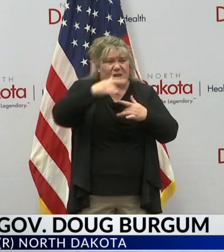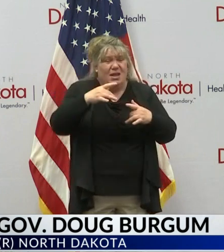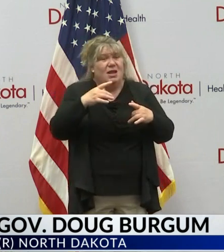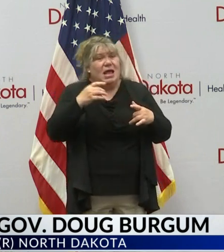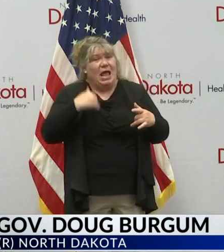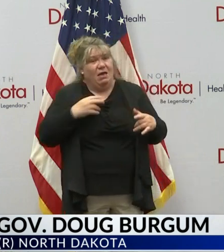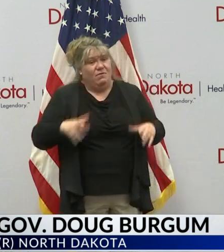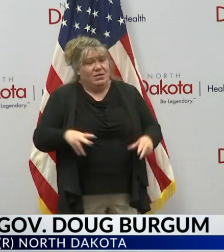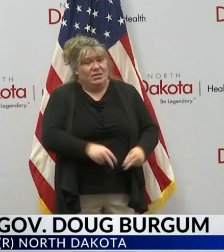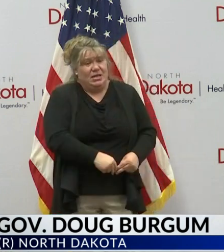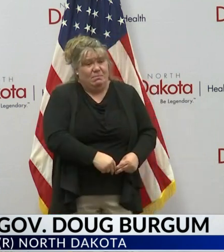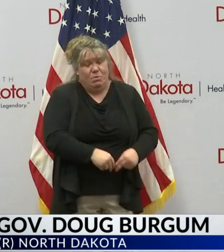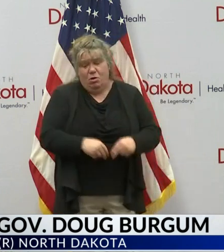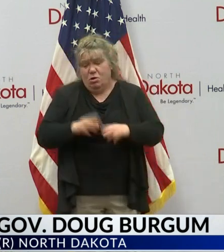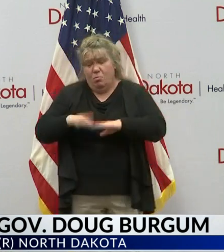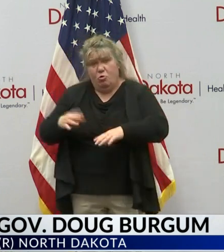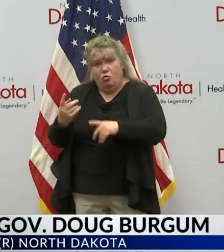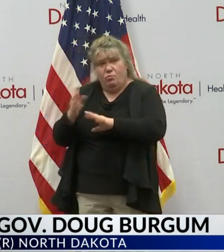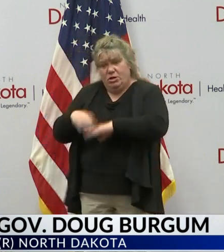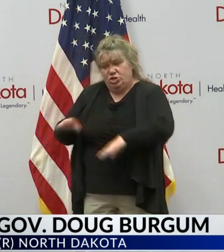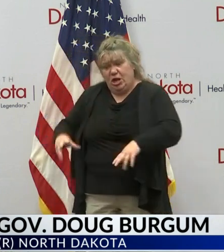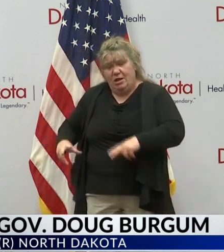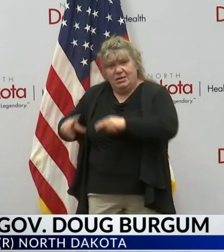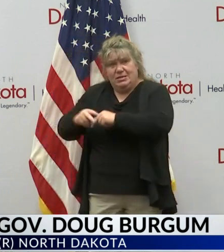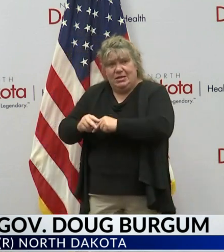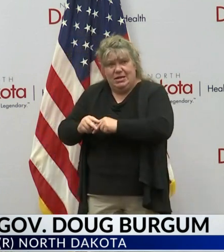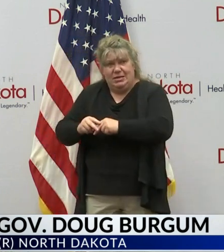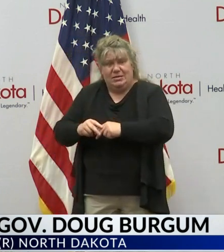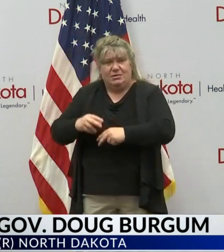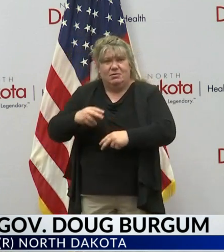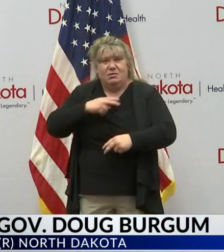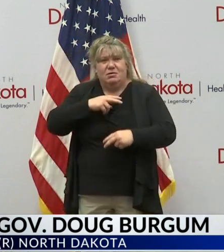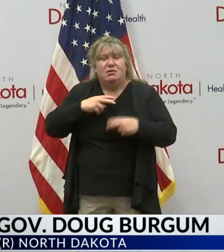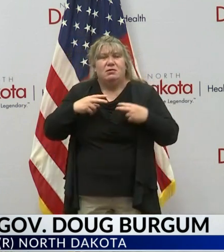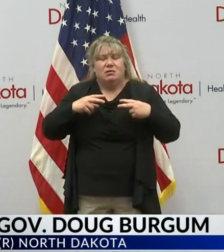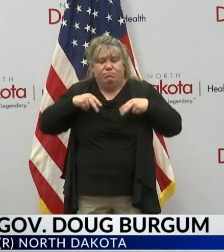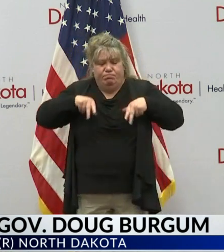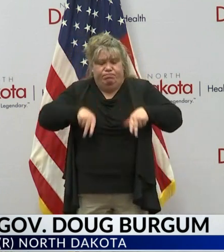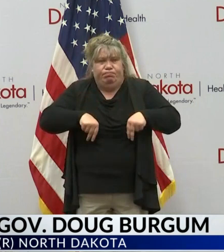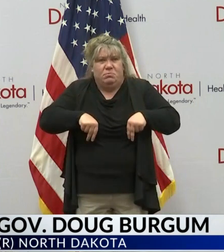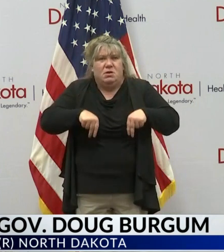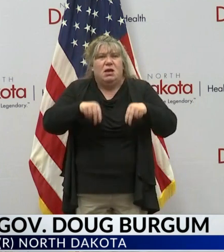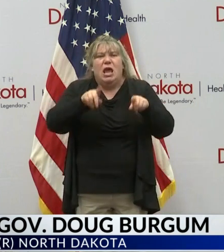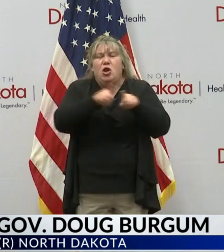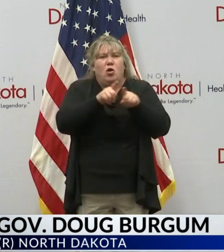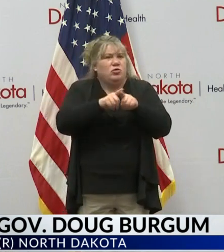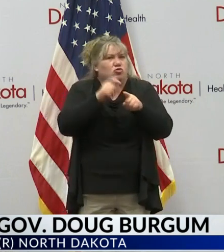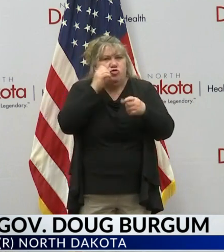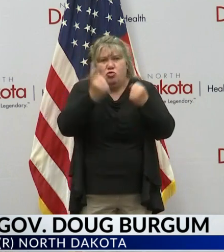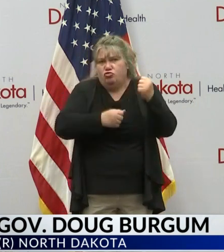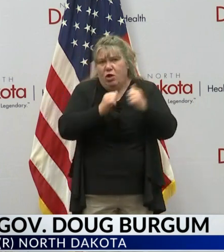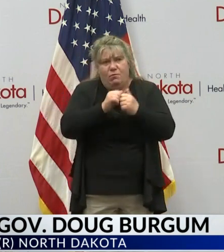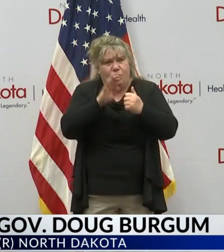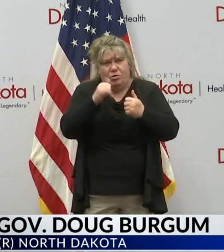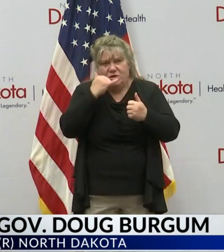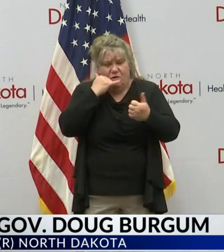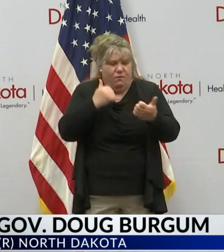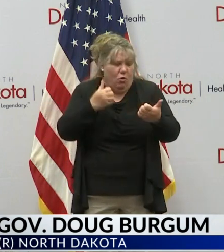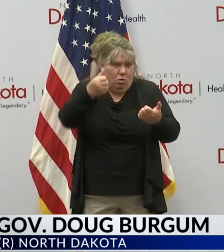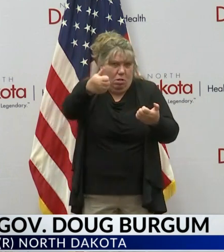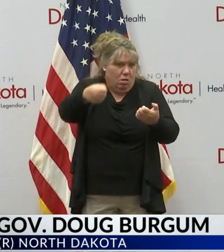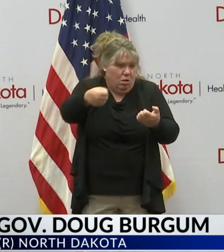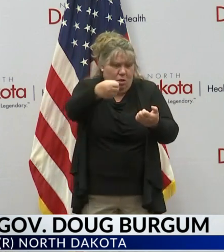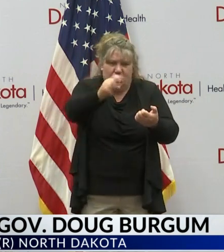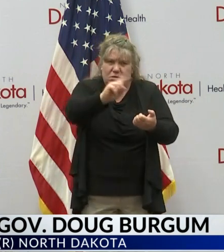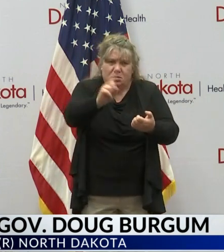child passenger seats, drive distraction free, which means, again, take a break from your cell phone, driving sober, observing